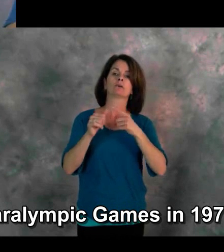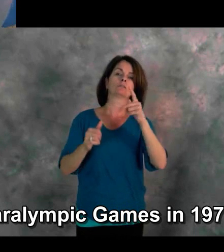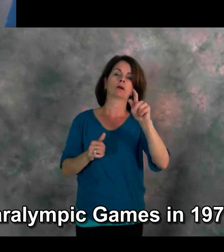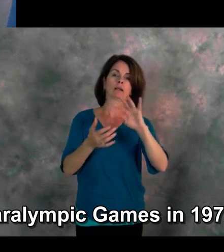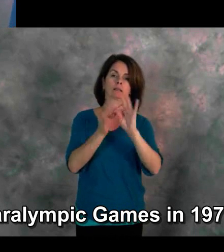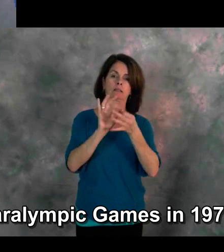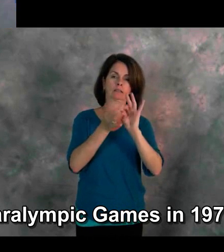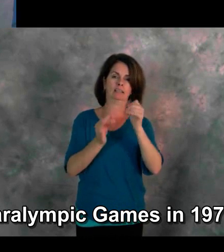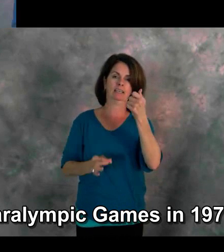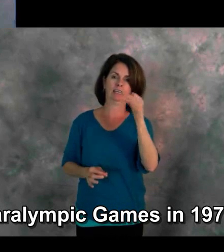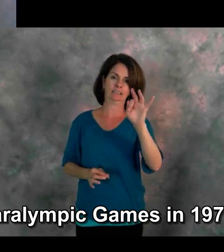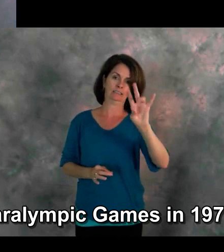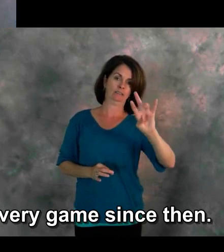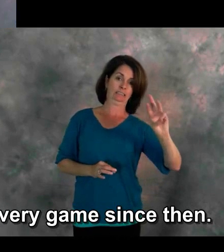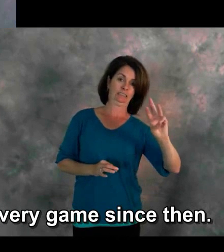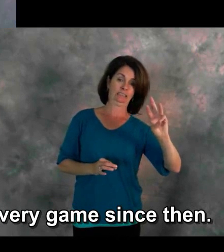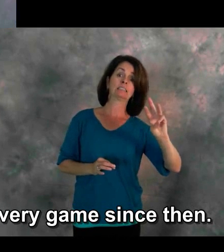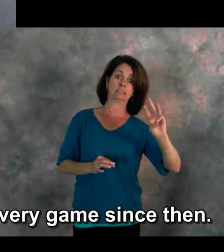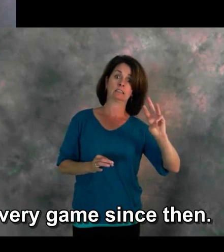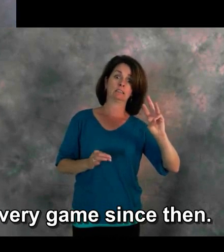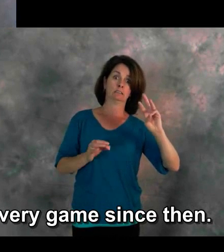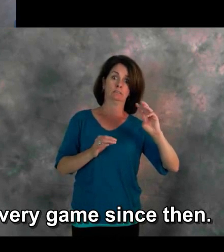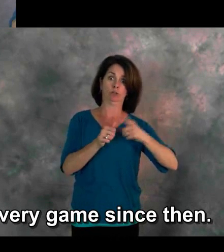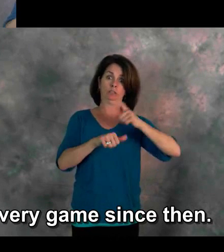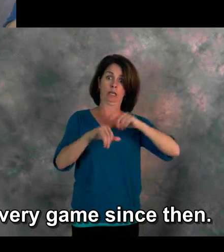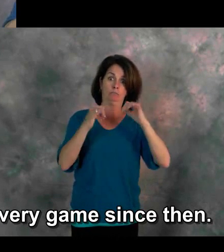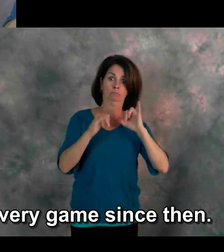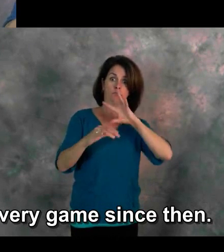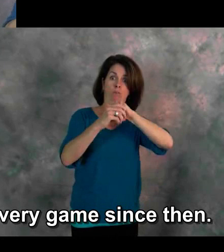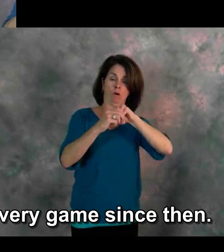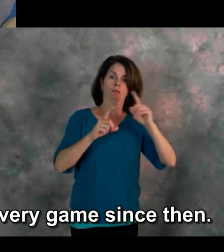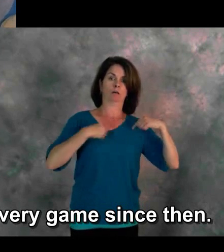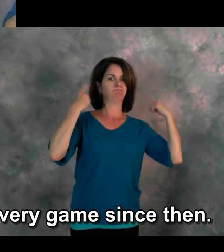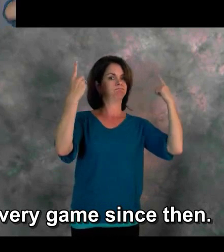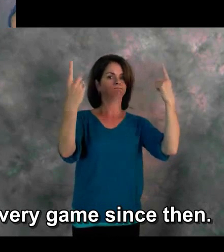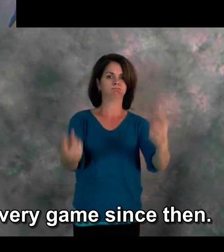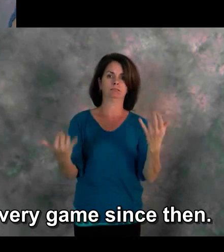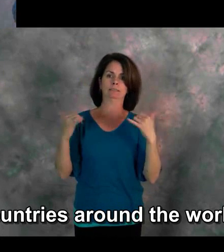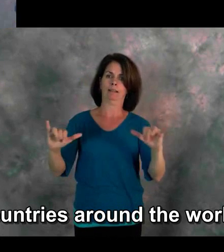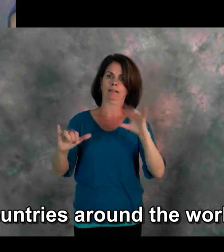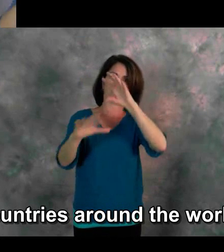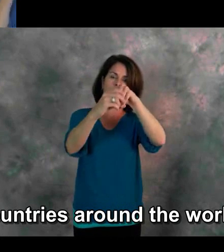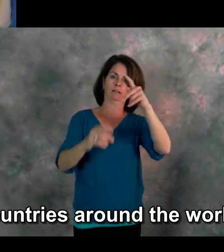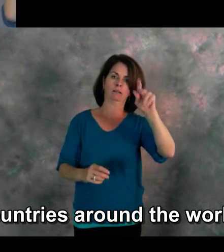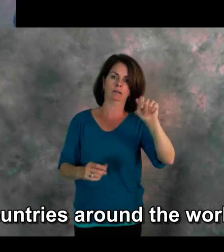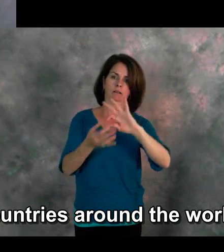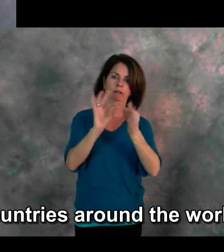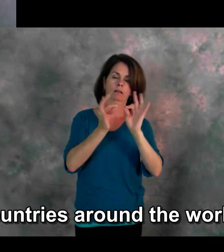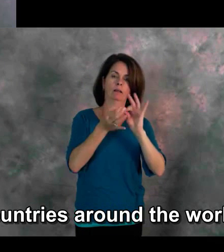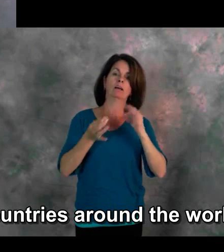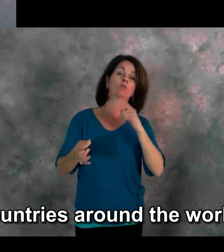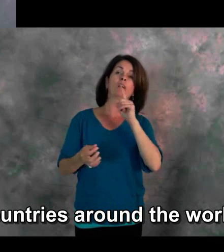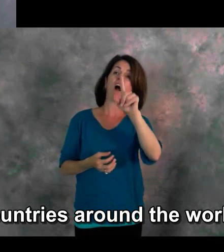first Paralympic Games in 1976 and has been a part of every game since then. Played in nearly